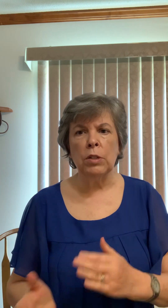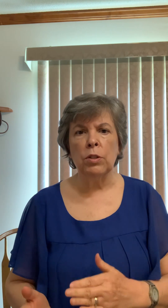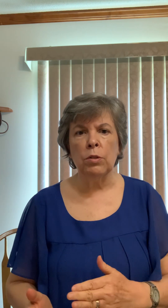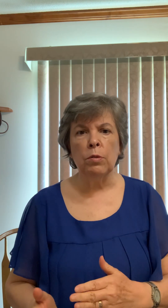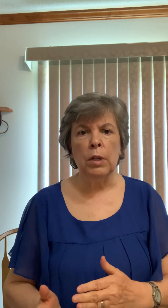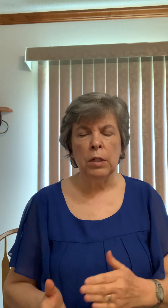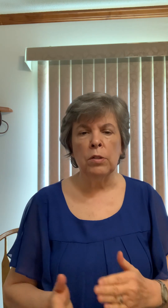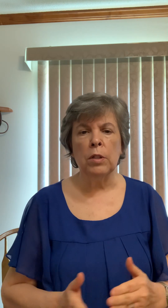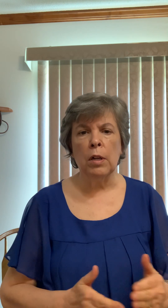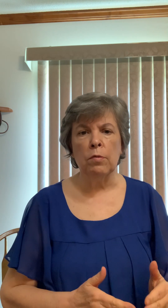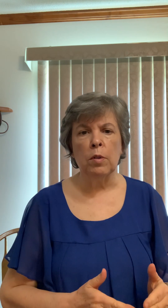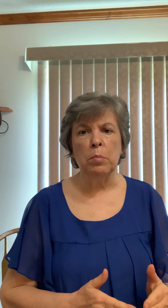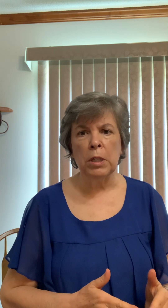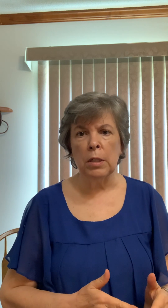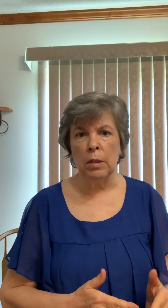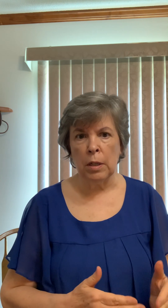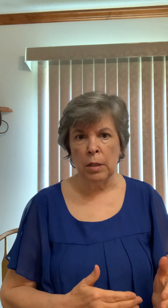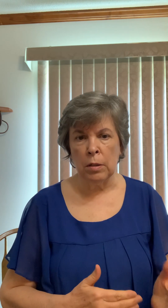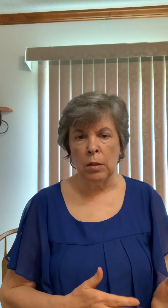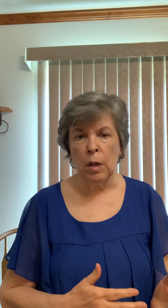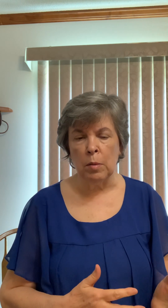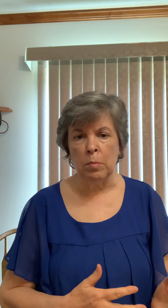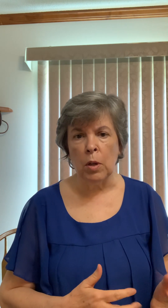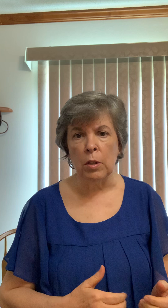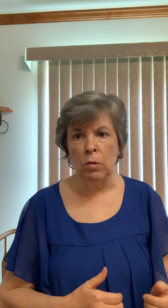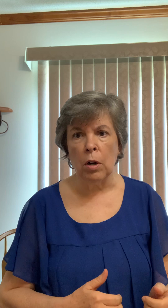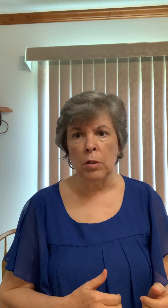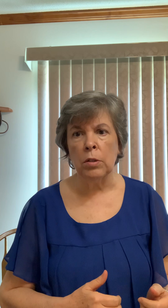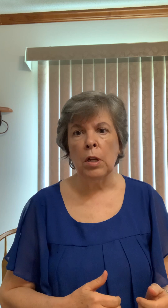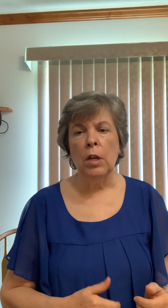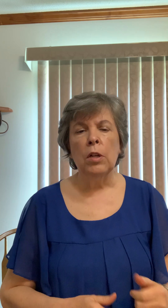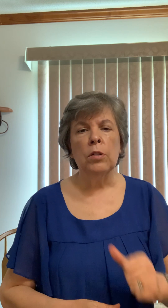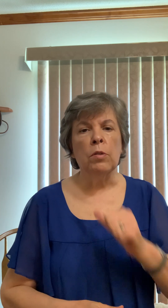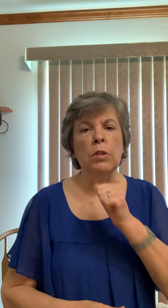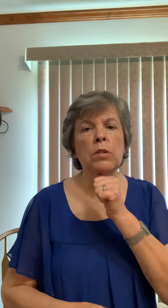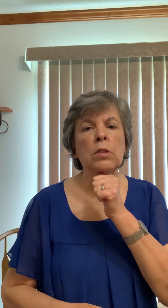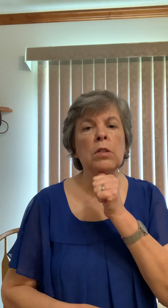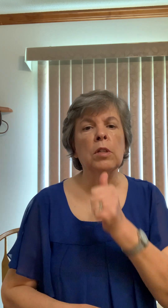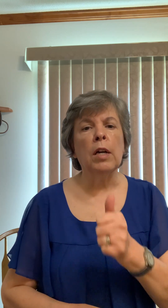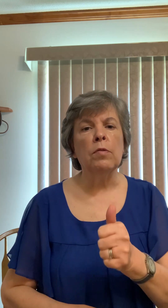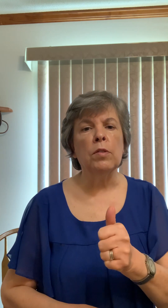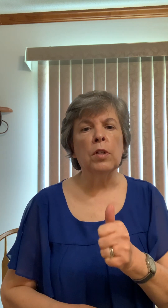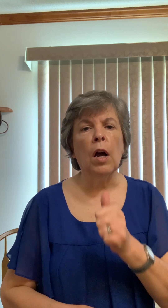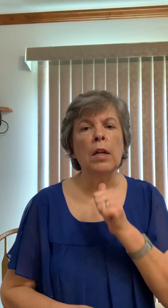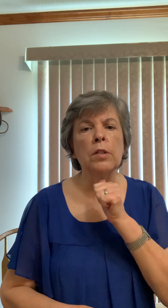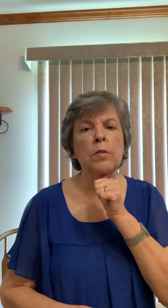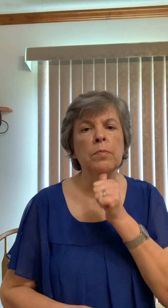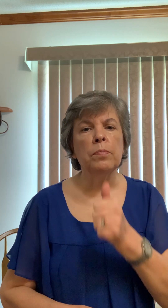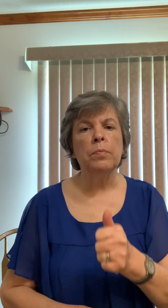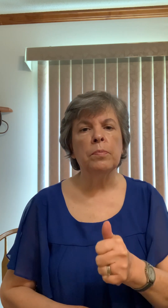rescue his son from being on the cross. So this is the sign for not